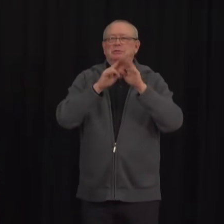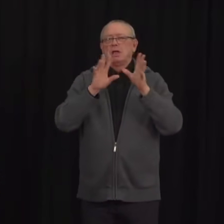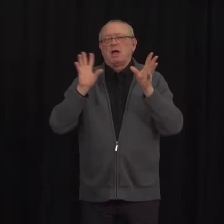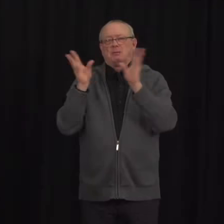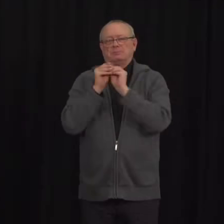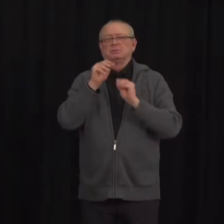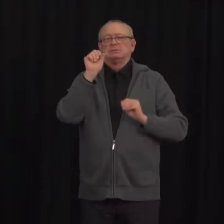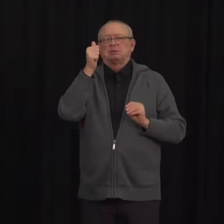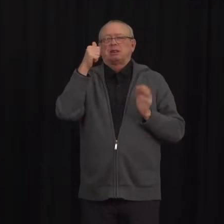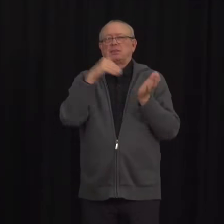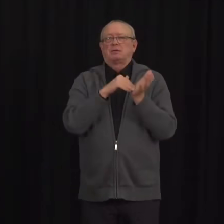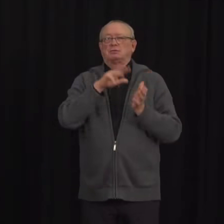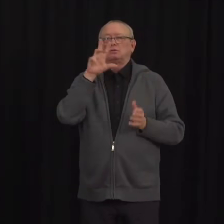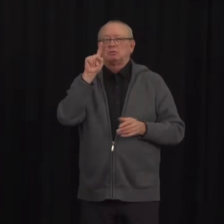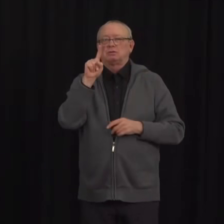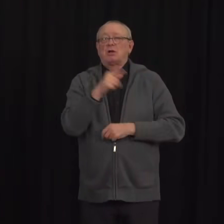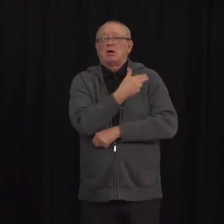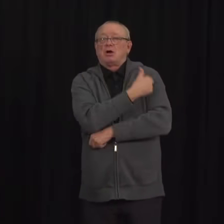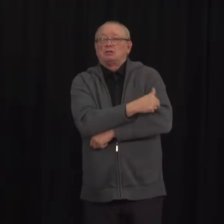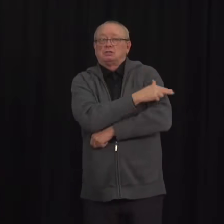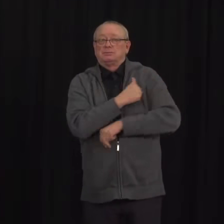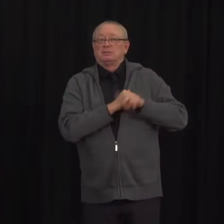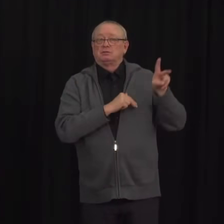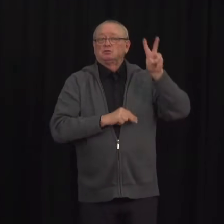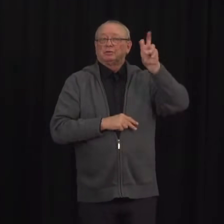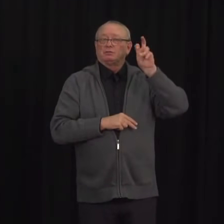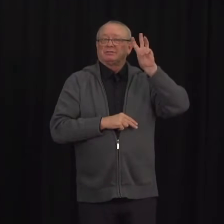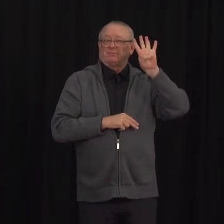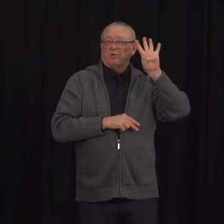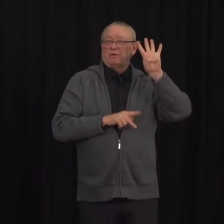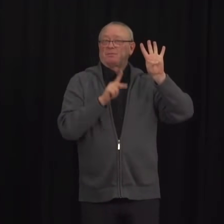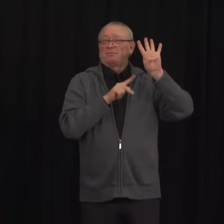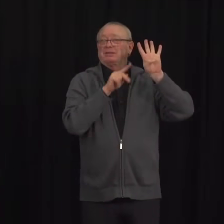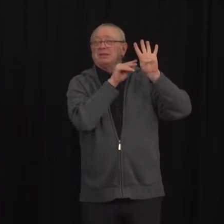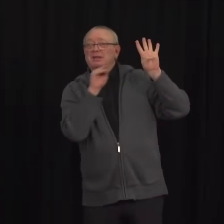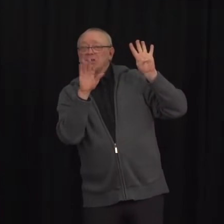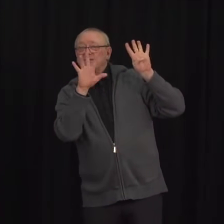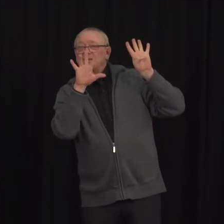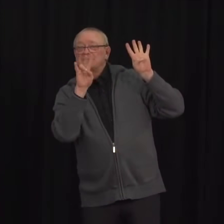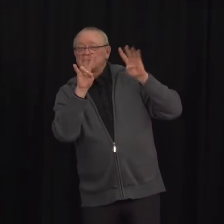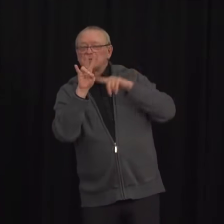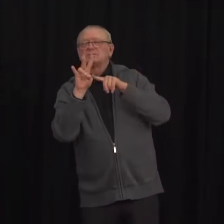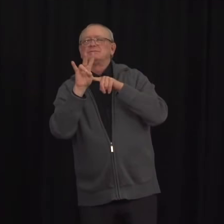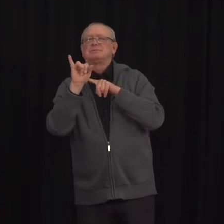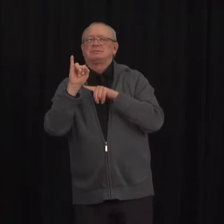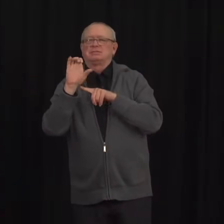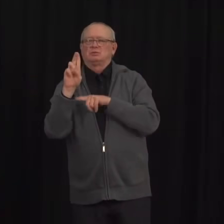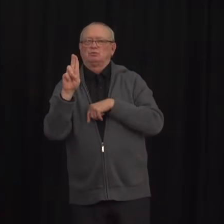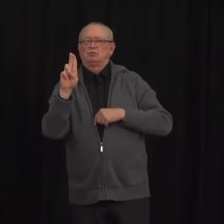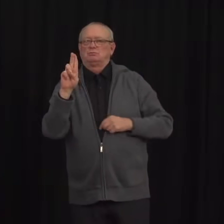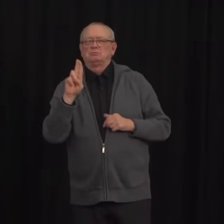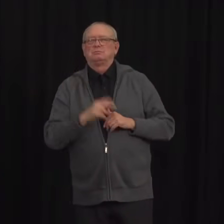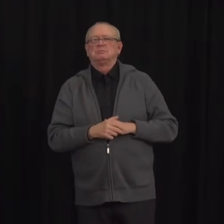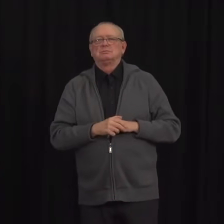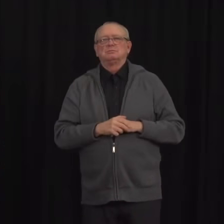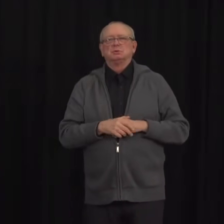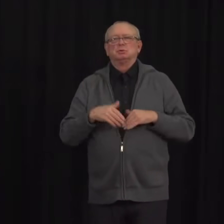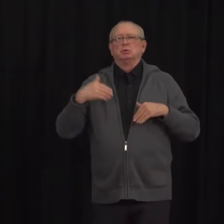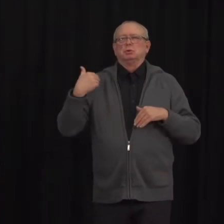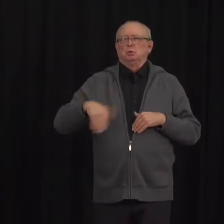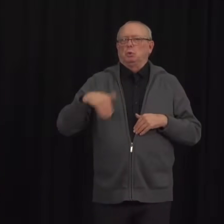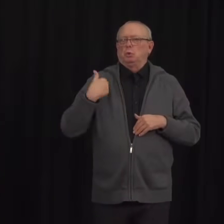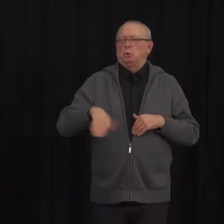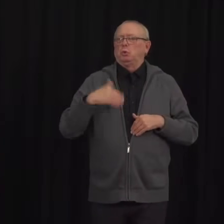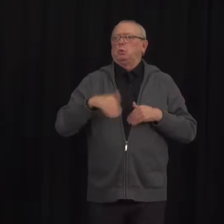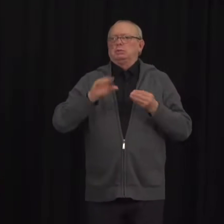people in hospital. Of those, 57 are in ICU. These numbers continue to be concerning. While